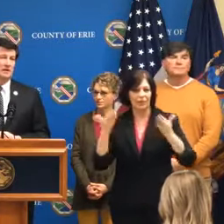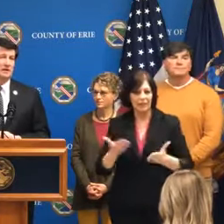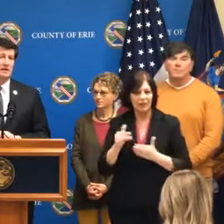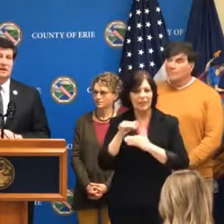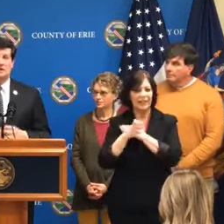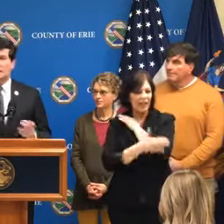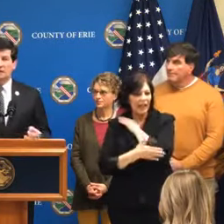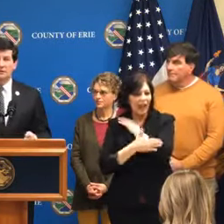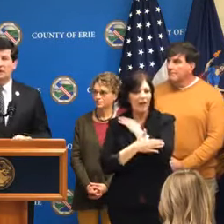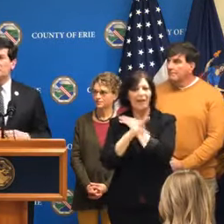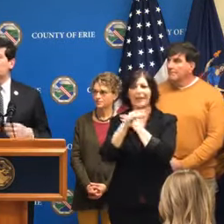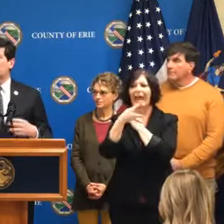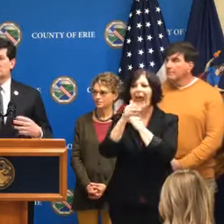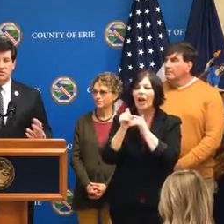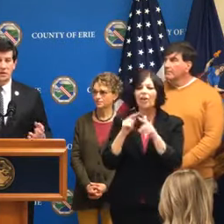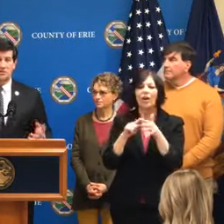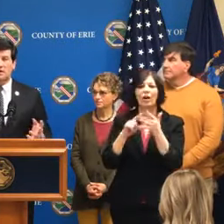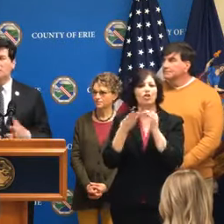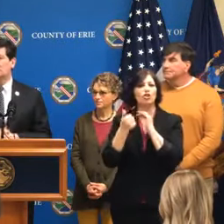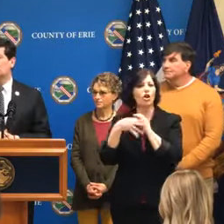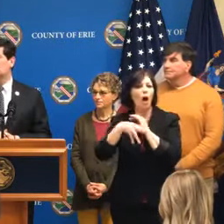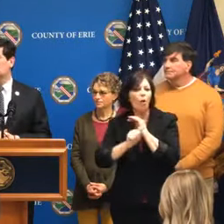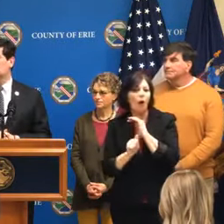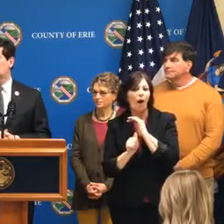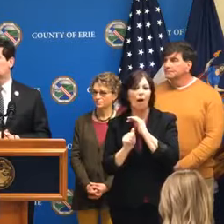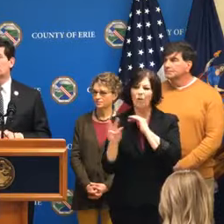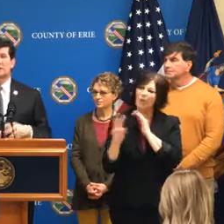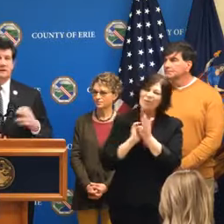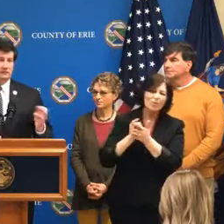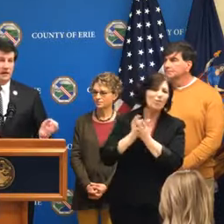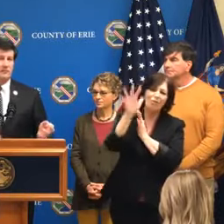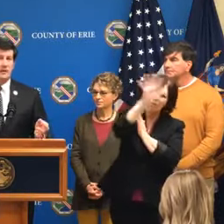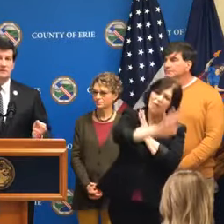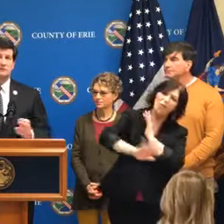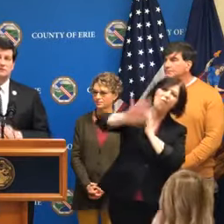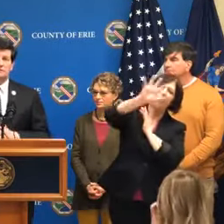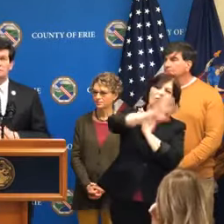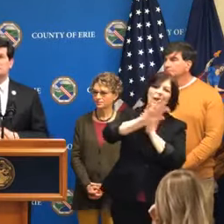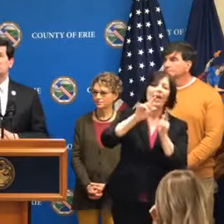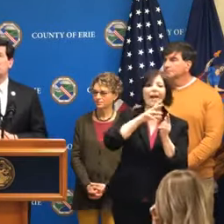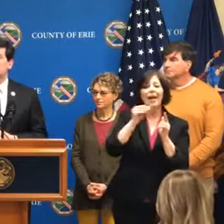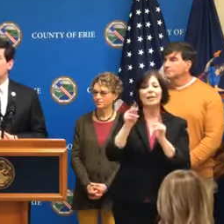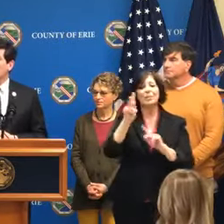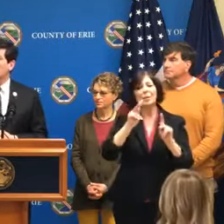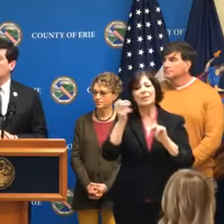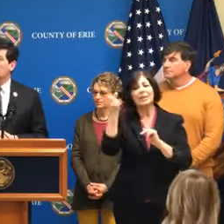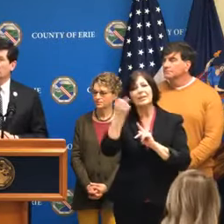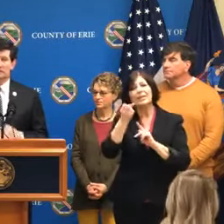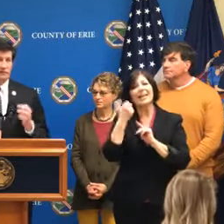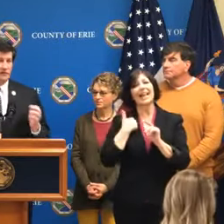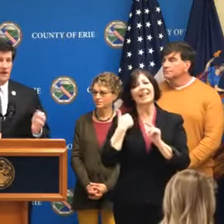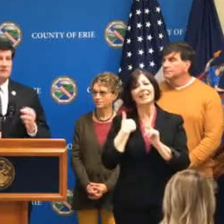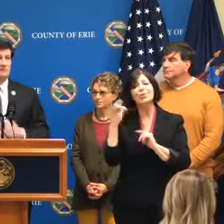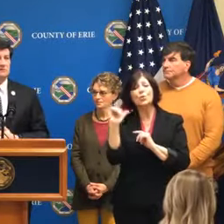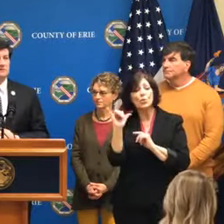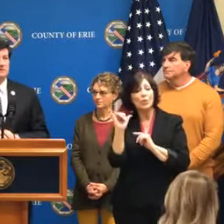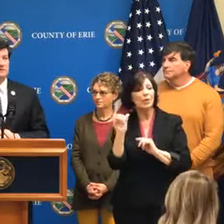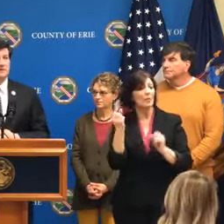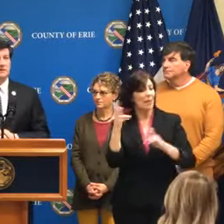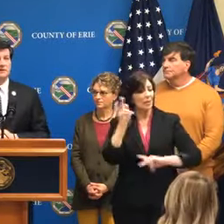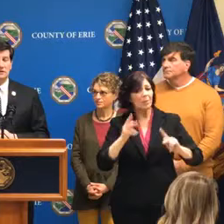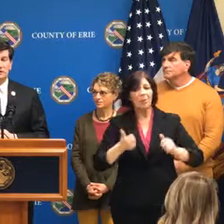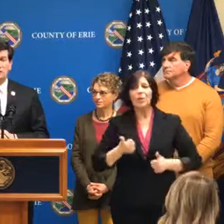County, in Niagara County, in Chautauqua County, in Western New York, and for that matter to our friends in Southern Ontario, because we have a lot of folks who